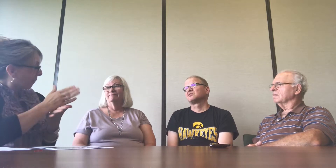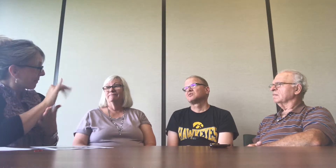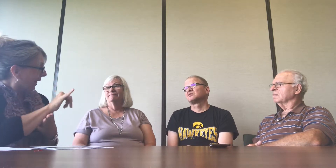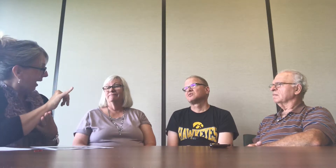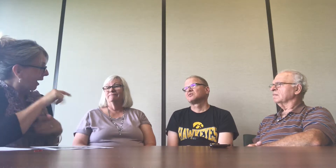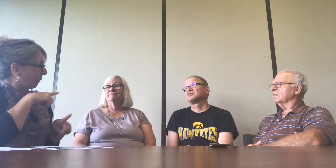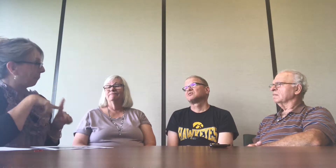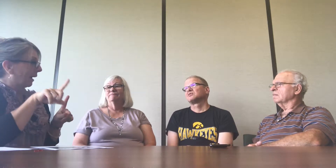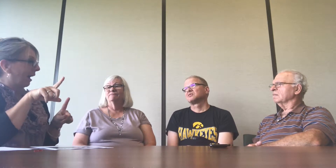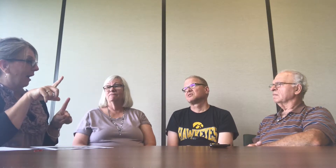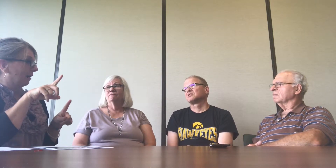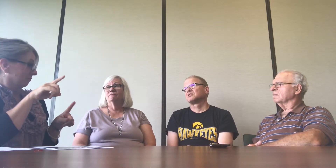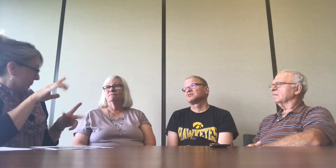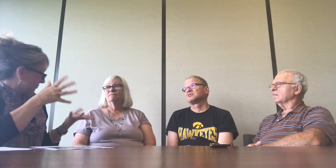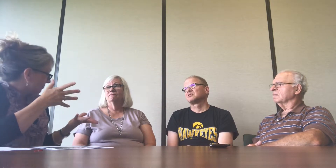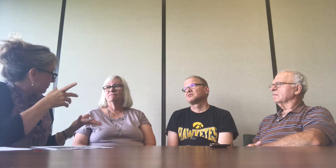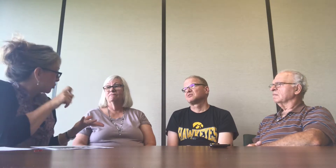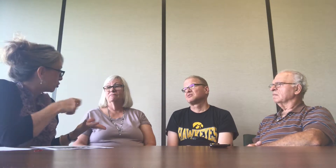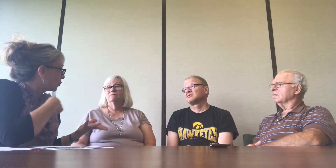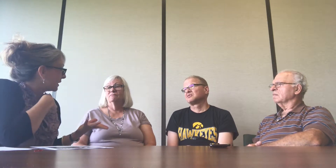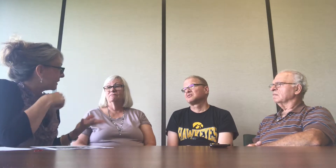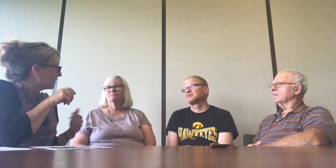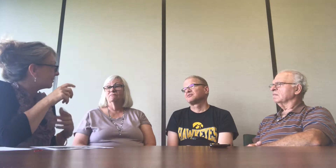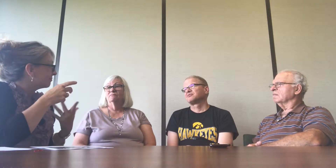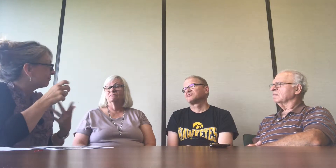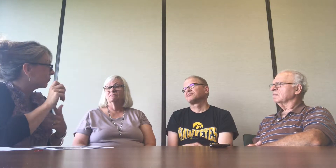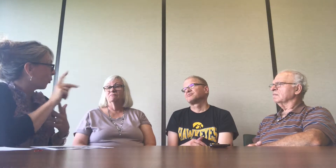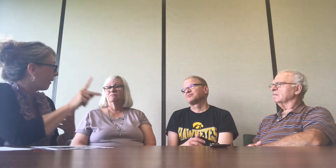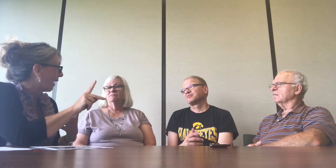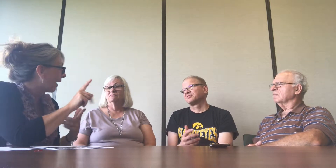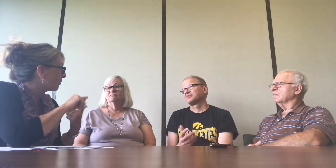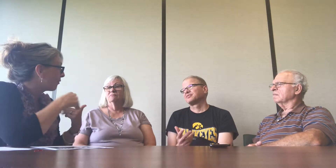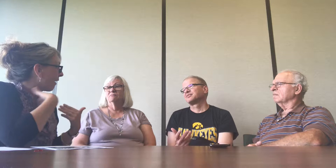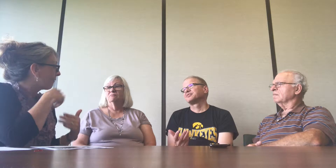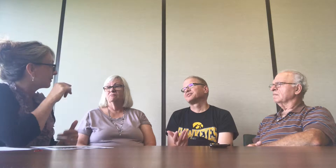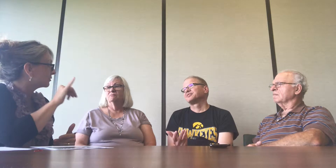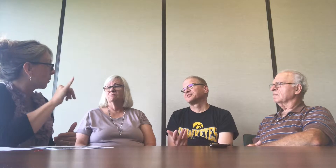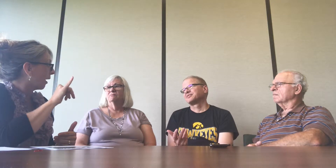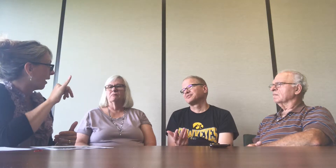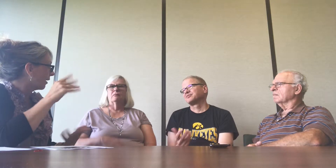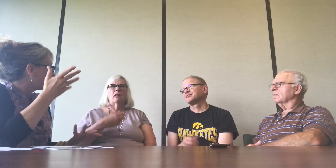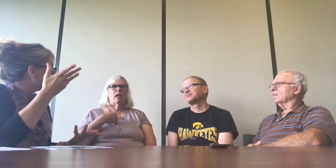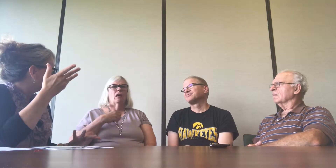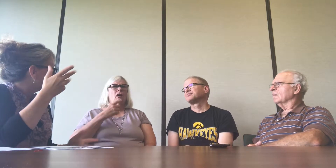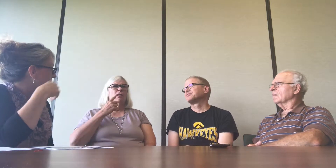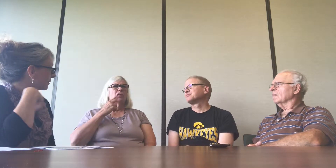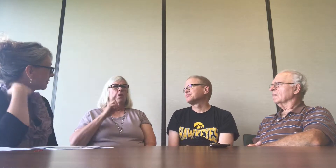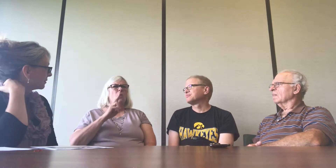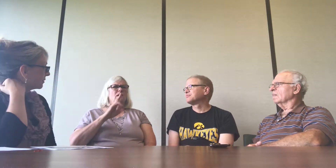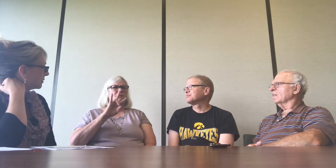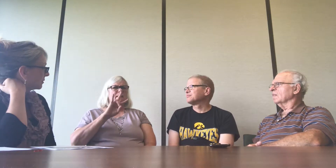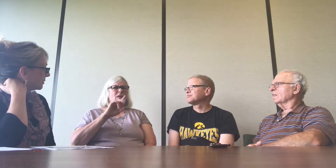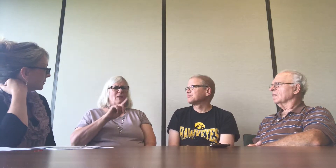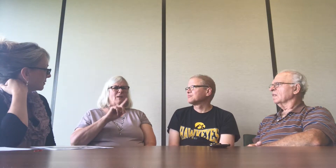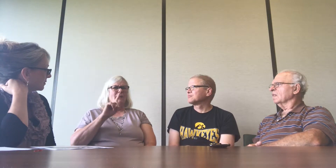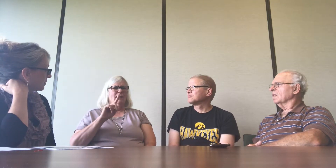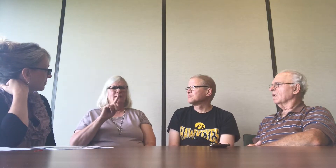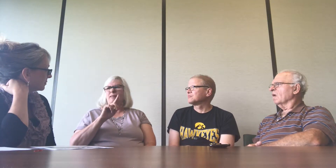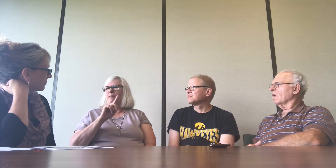here for over 12 years and no one ever called, so we discontinued that line. Do you think we need to go back